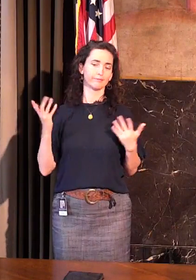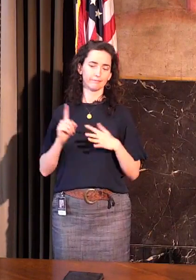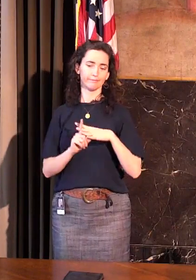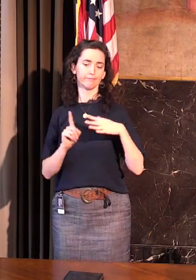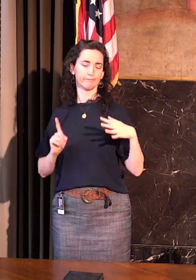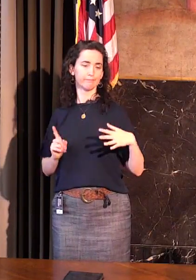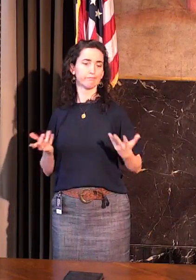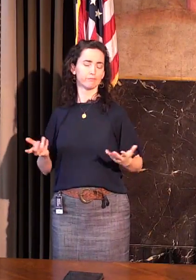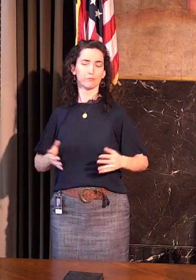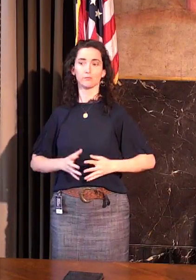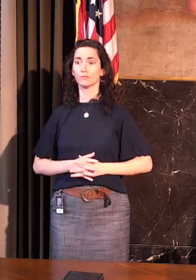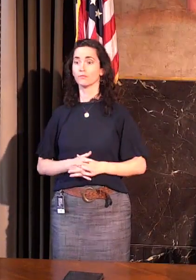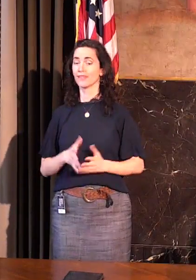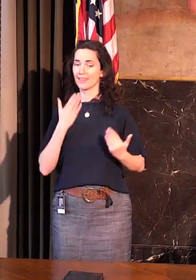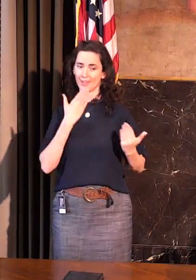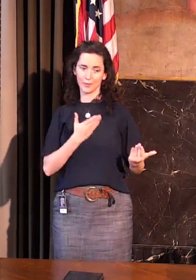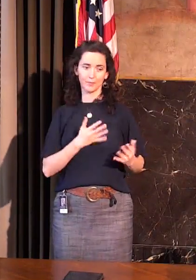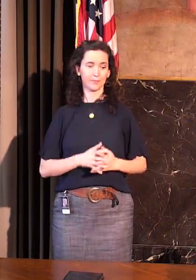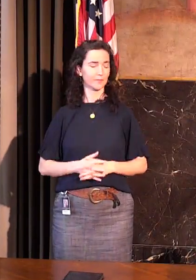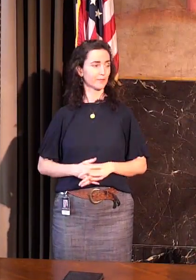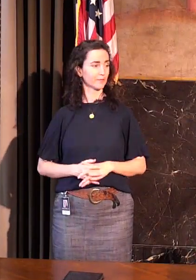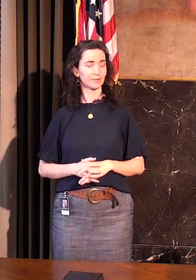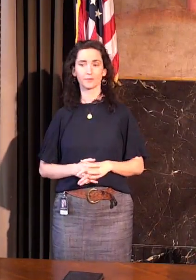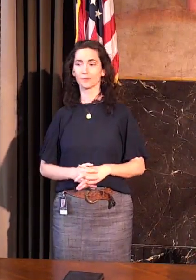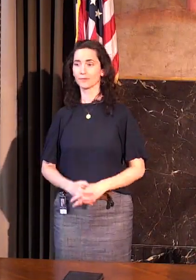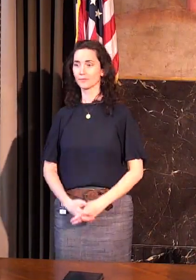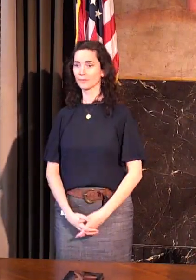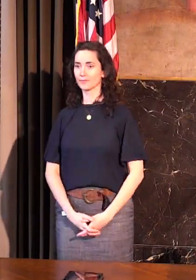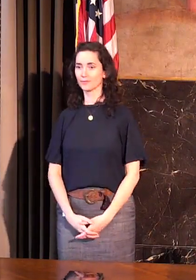are. Thank you.